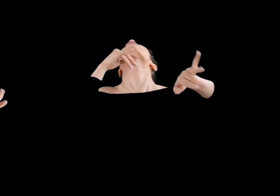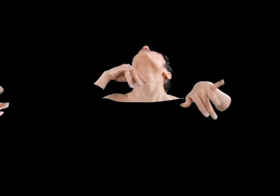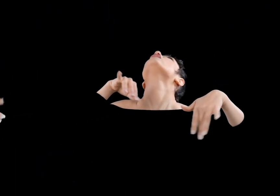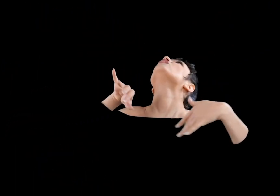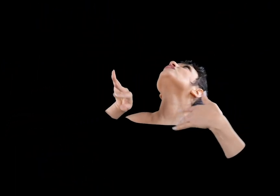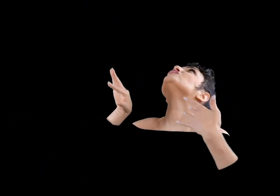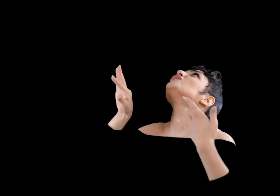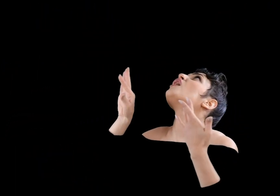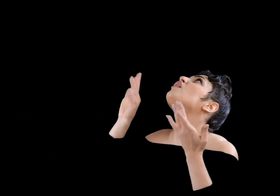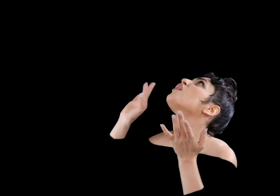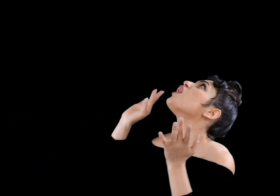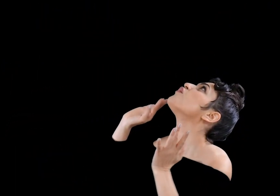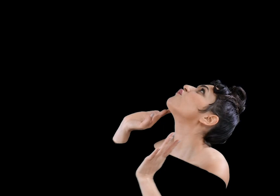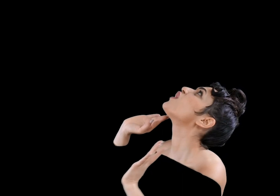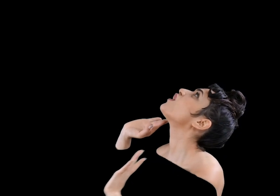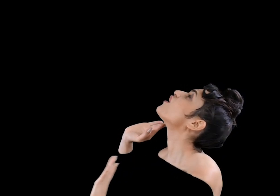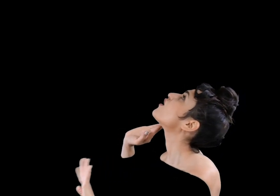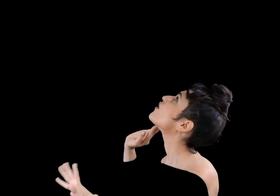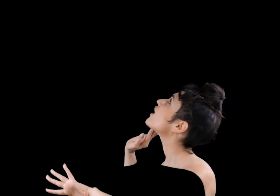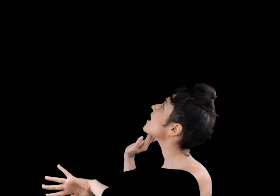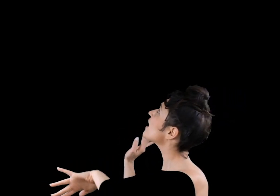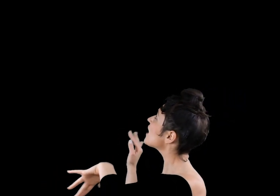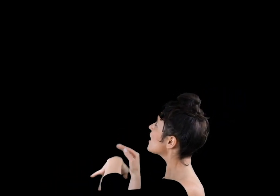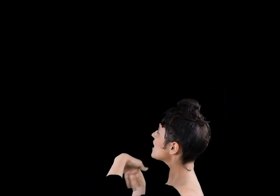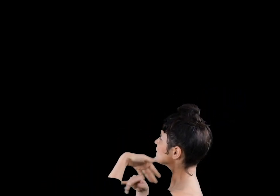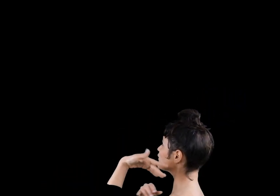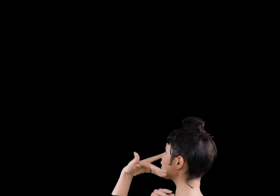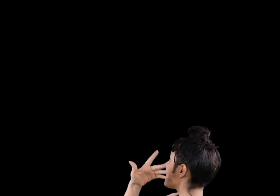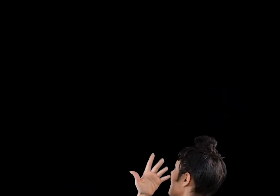strolls her offer and cries